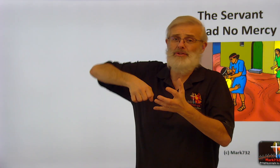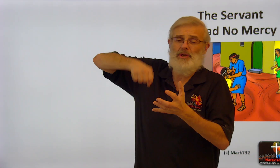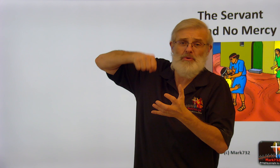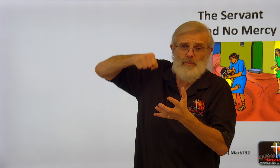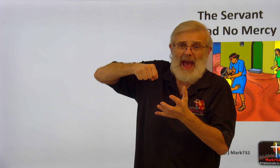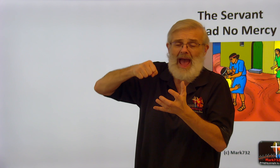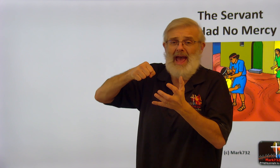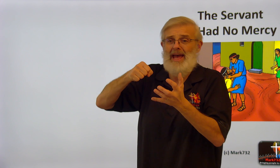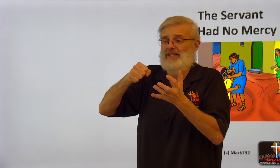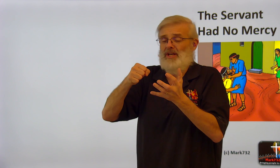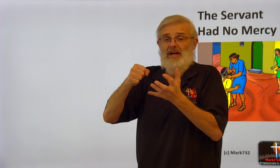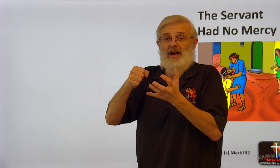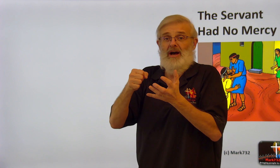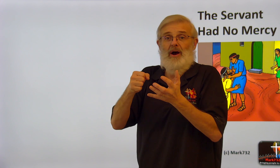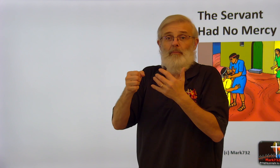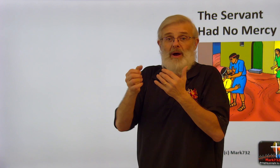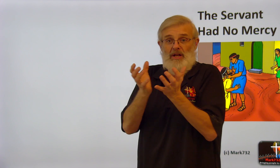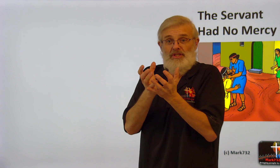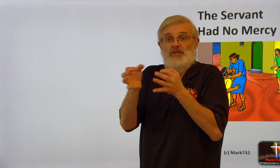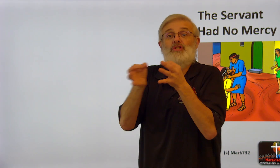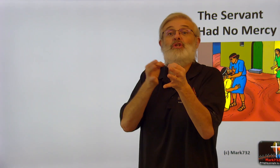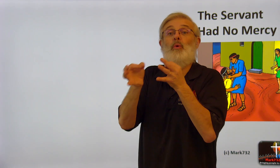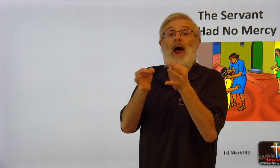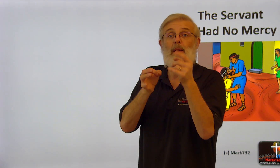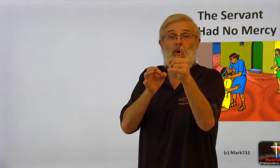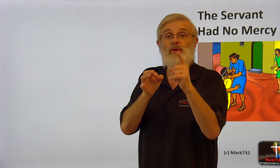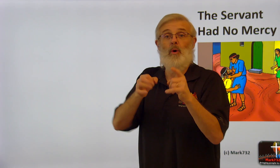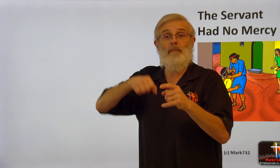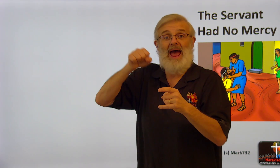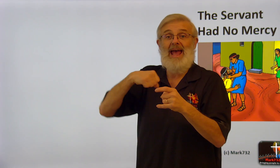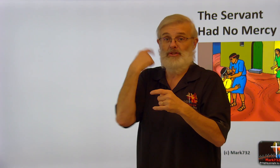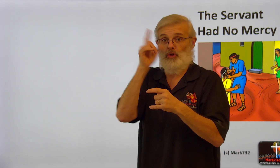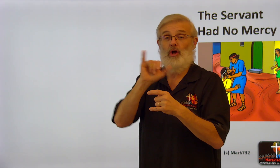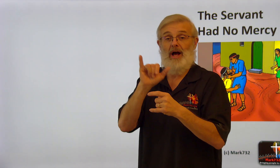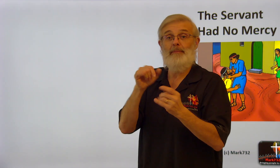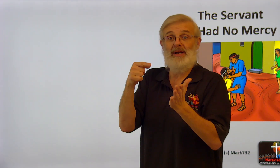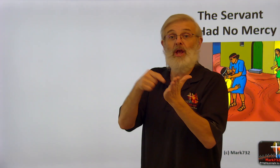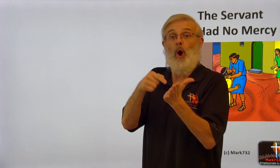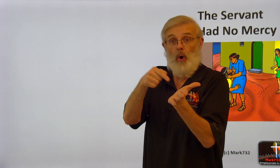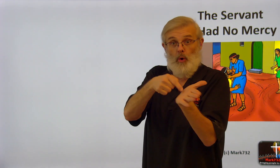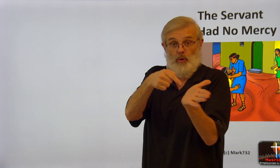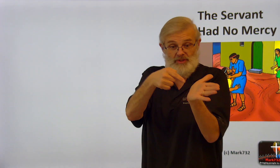do bags. Just describe what your bags are look like. But he owes